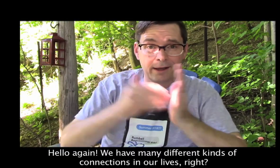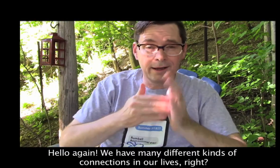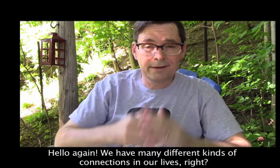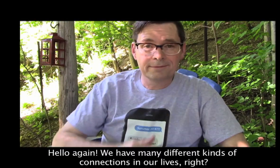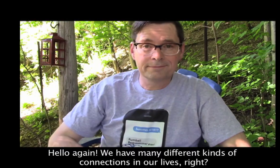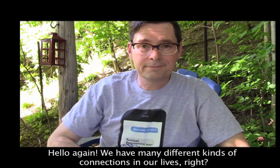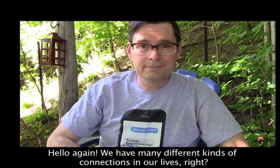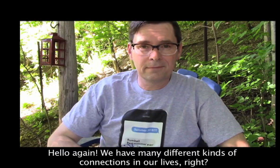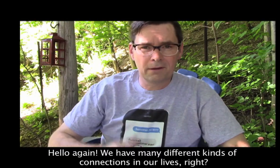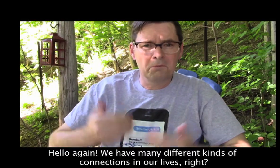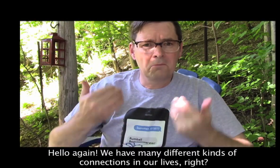Hello again.